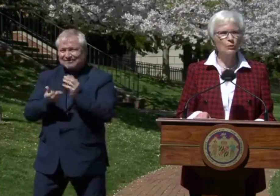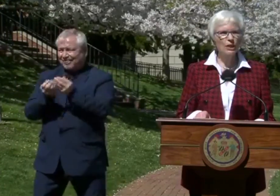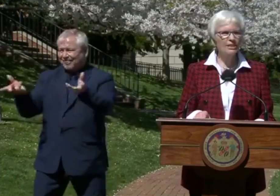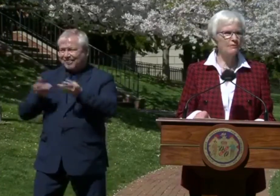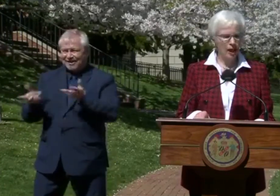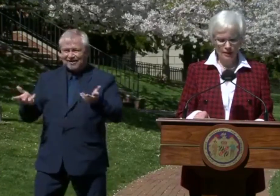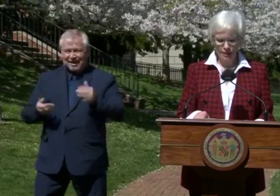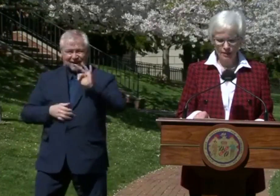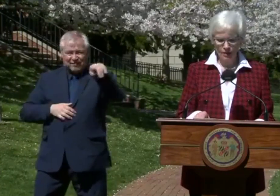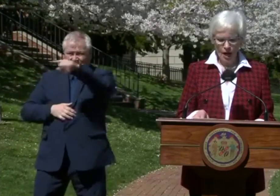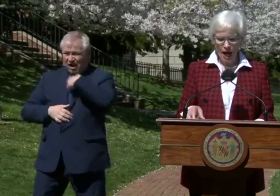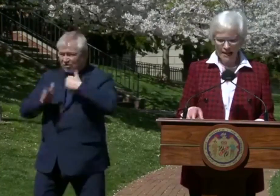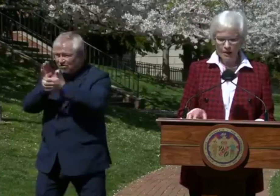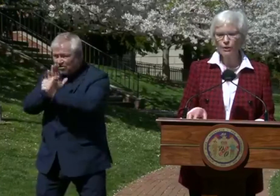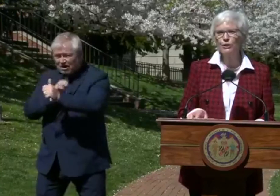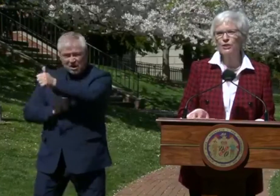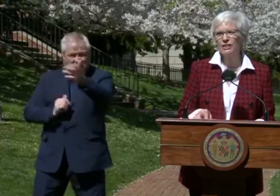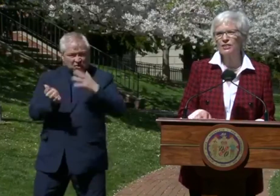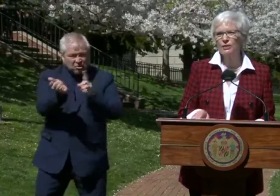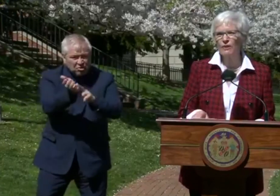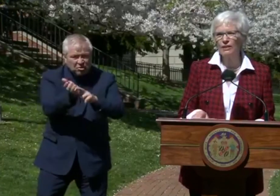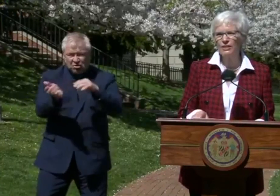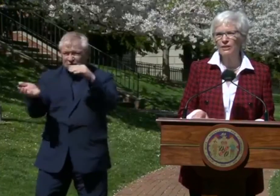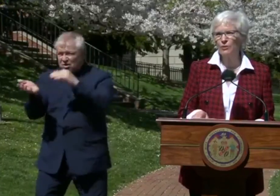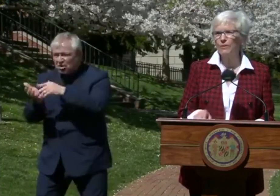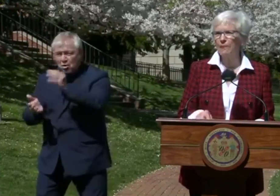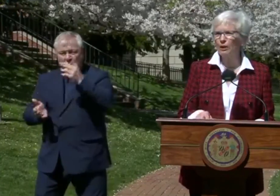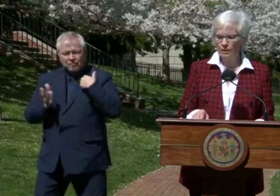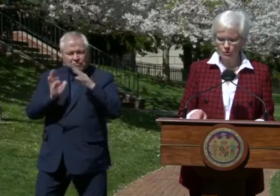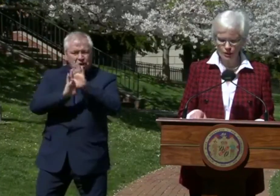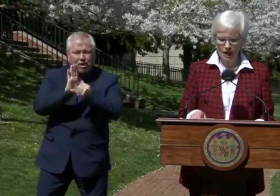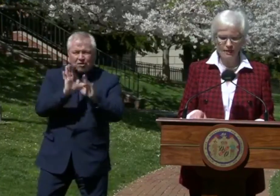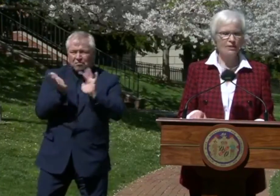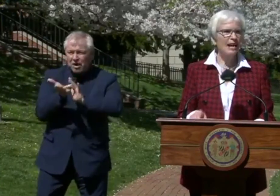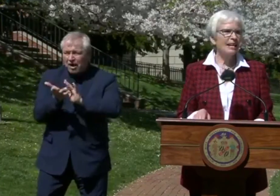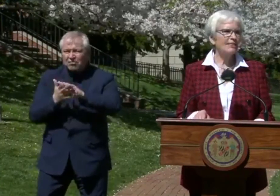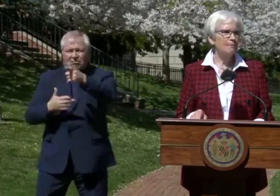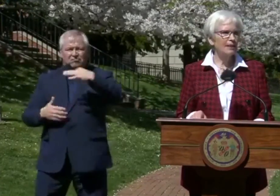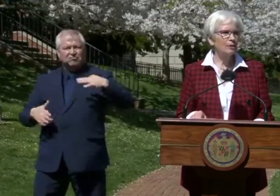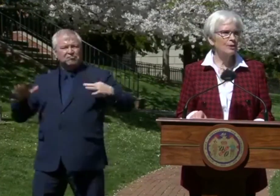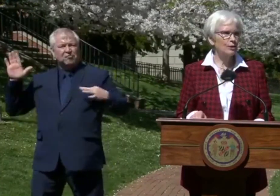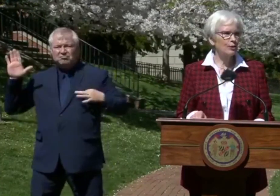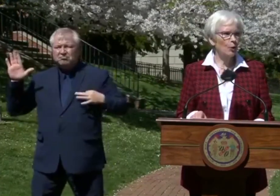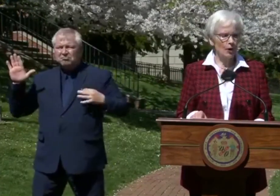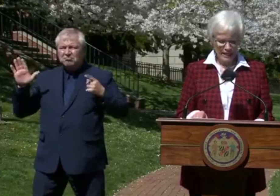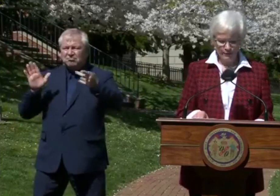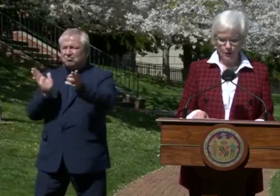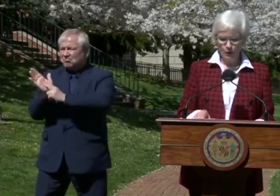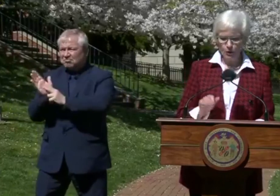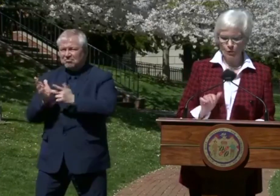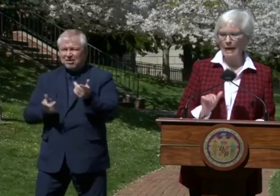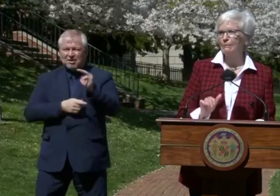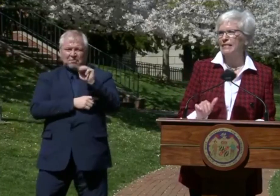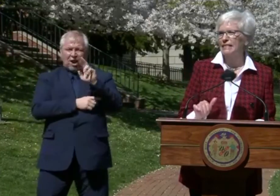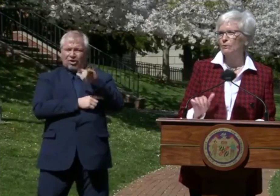that you would like to volunteer, I urge you to consider volunteering with Maryland Responds. That's the Medical Reserve Corps. If you go